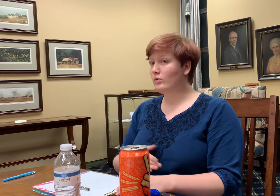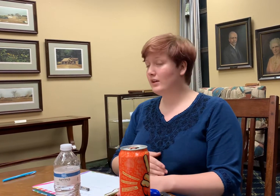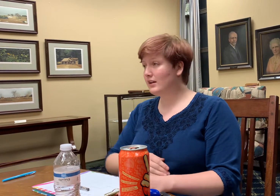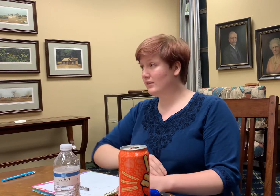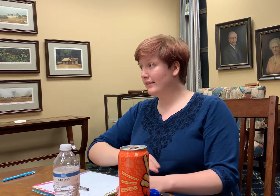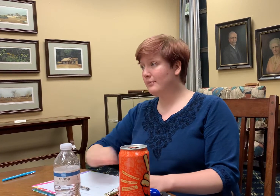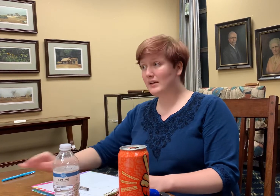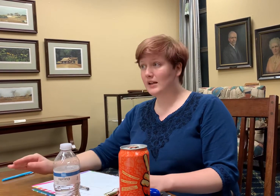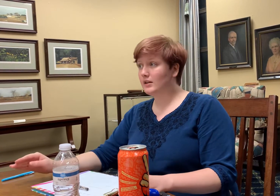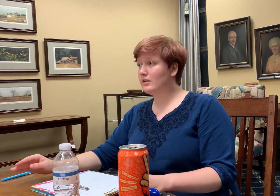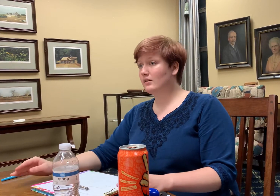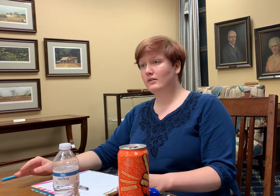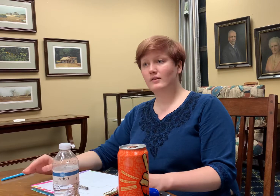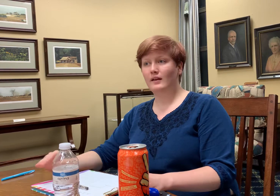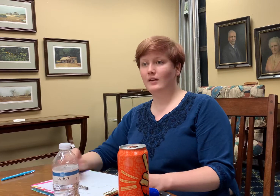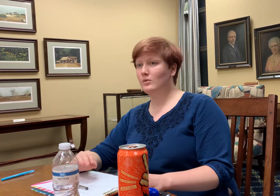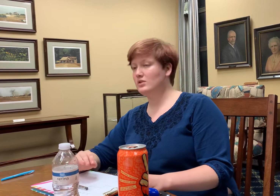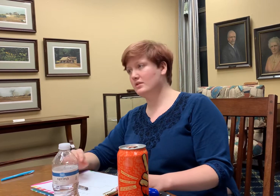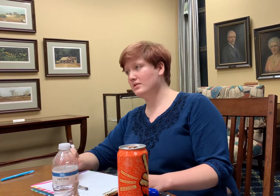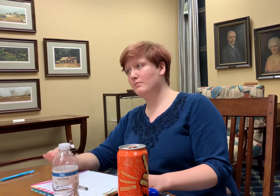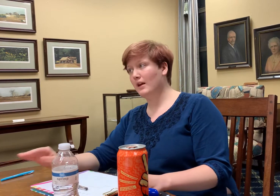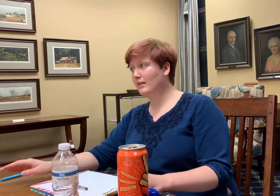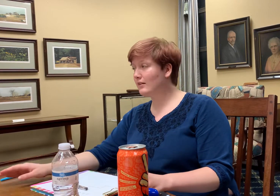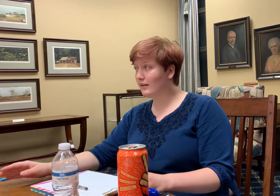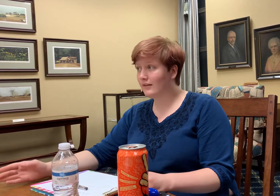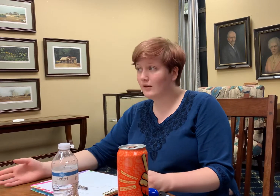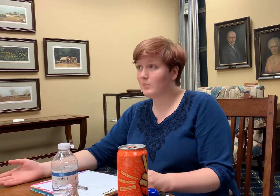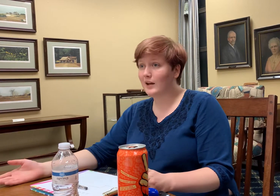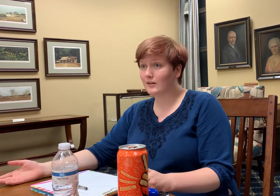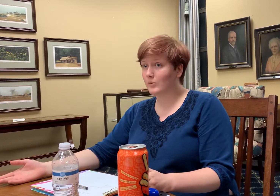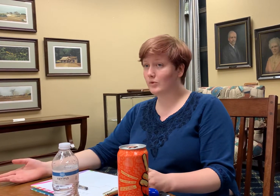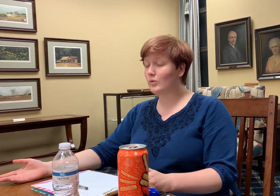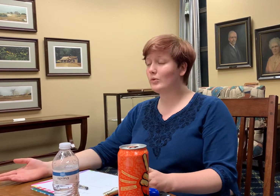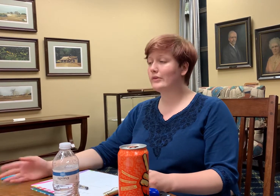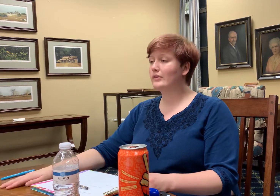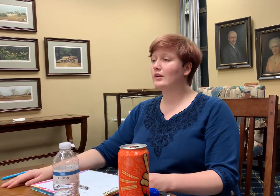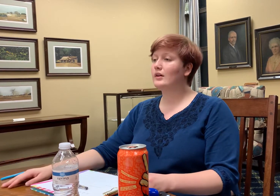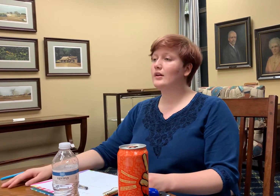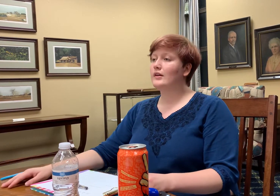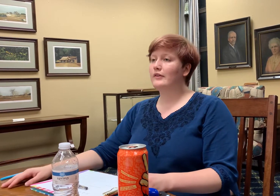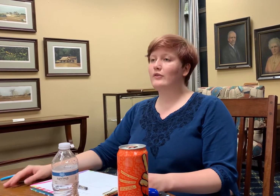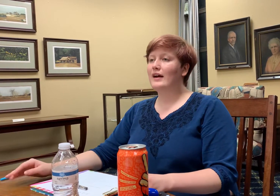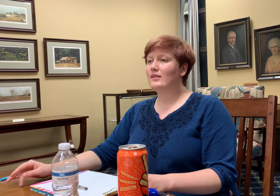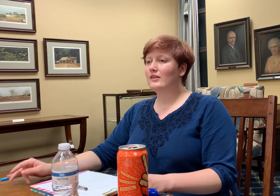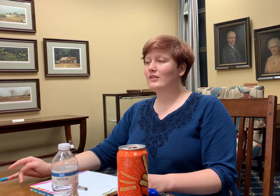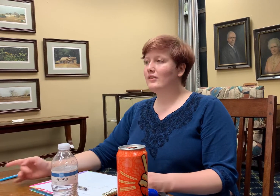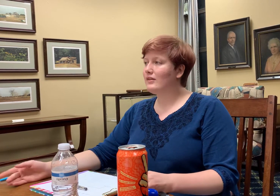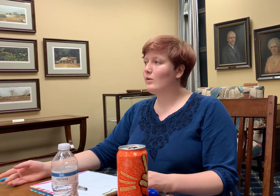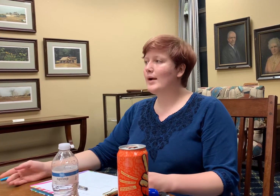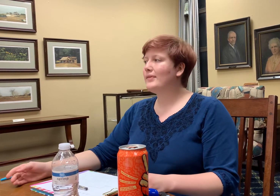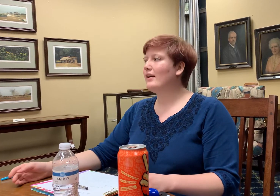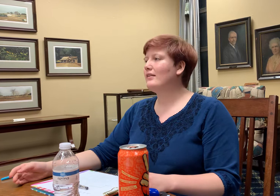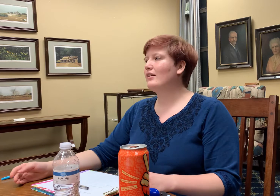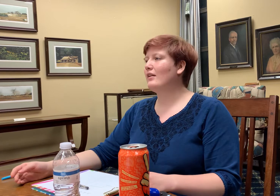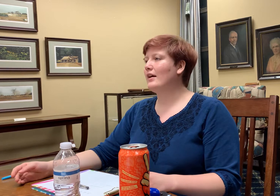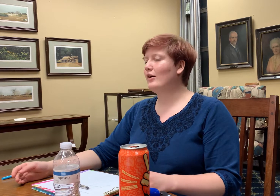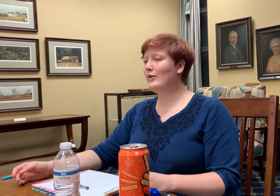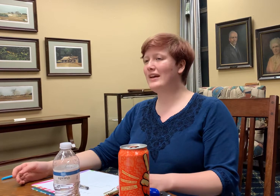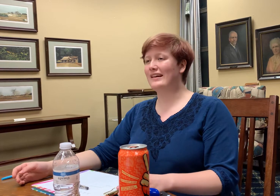only speak. Sign language is still banned in some schools. So the fact that there are still websites that are like, oh yes, he